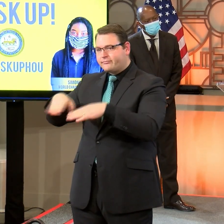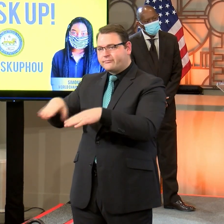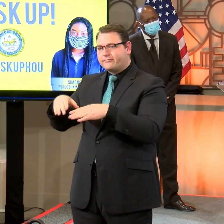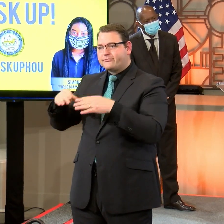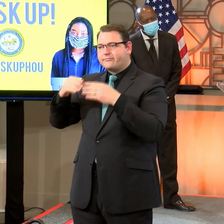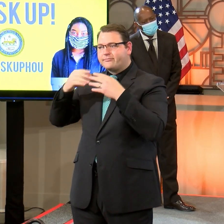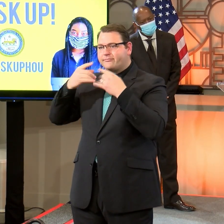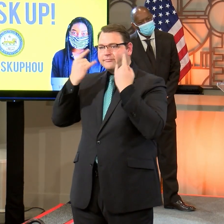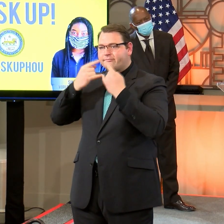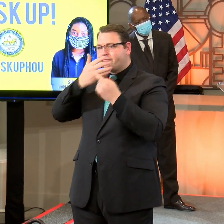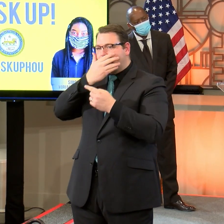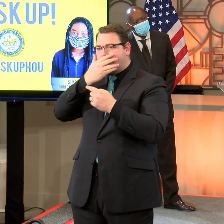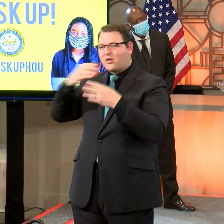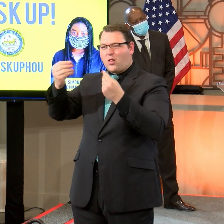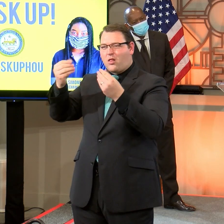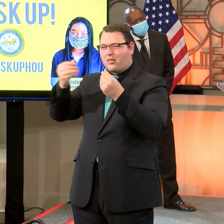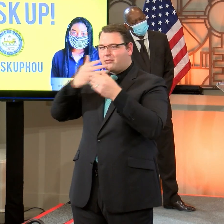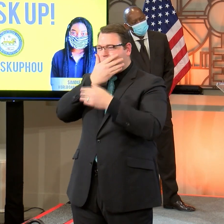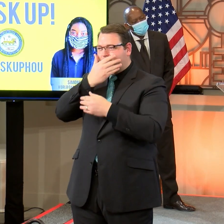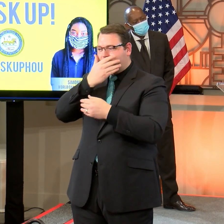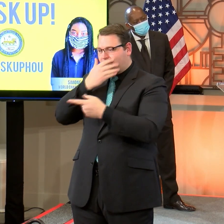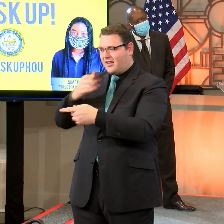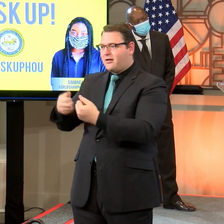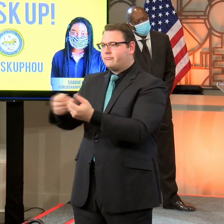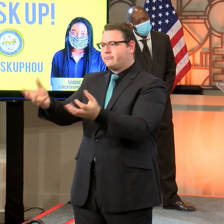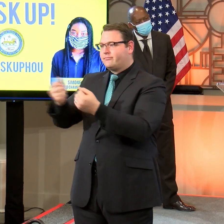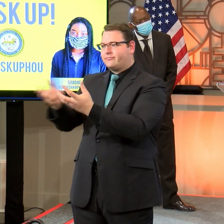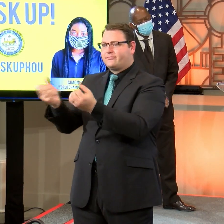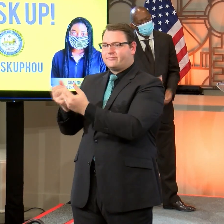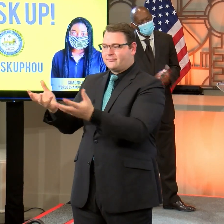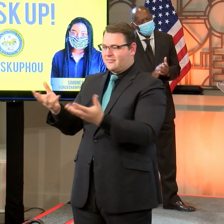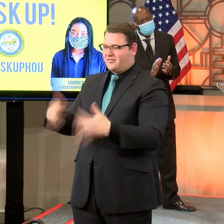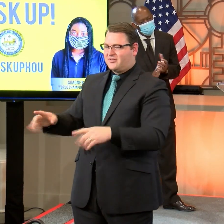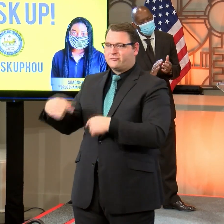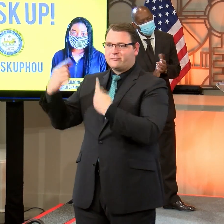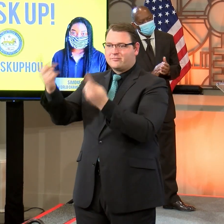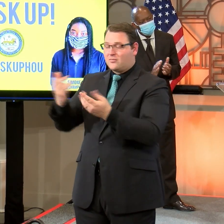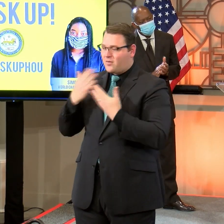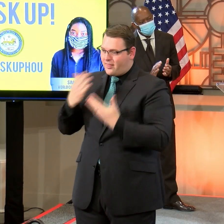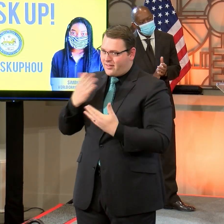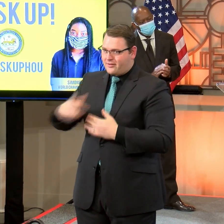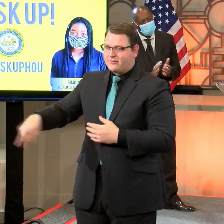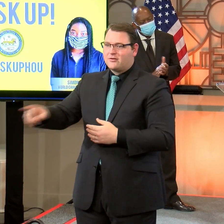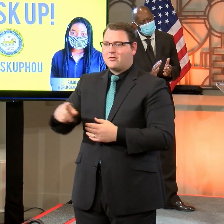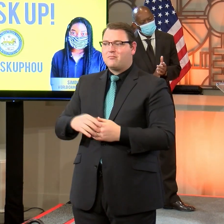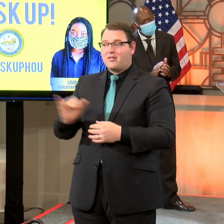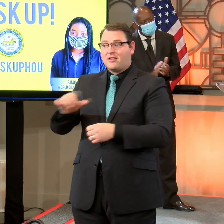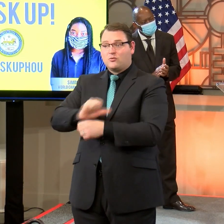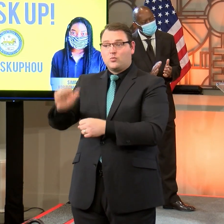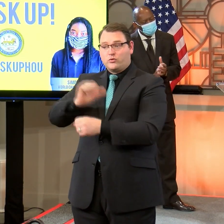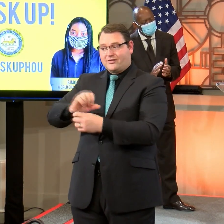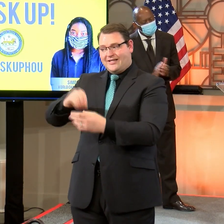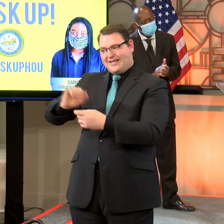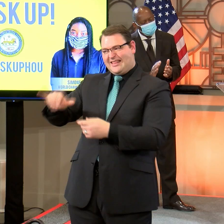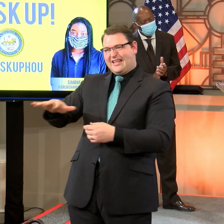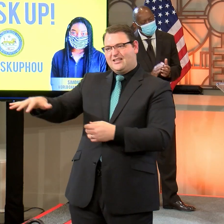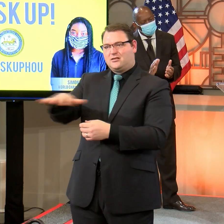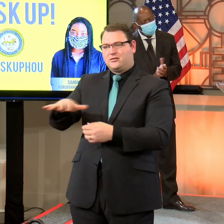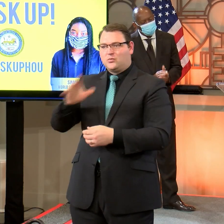delivered many boxes of those cloth masks, so we thank them tremendously. And that's work being done in a complete community.